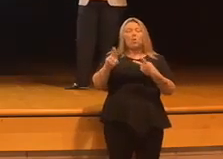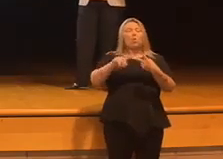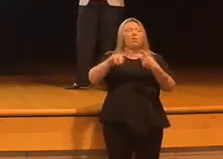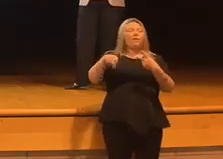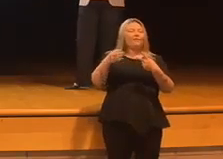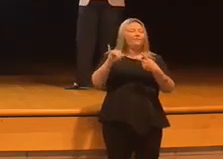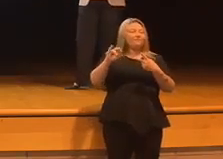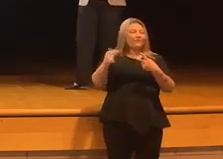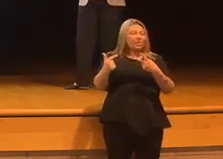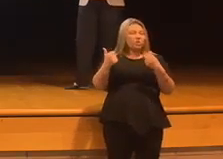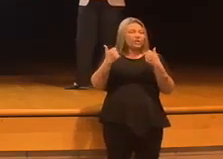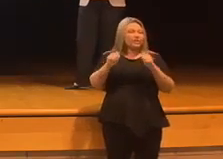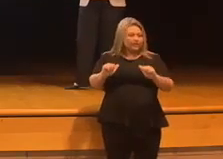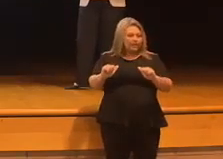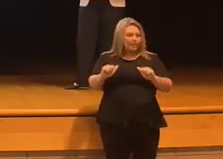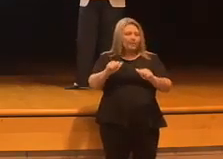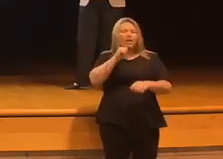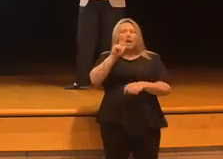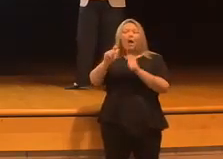not phishing,